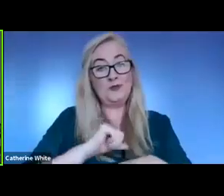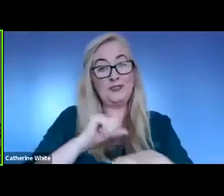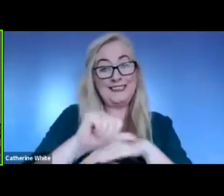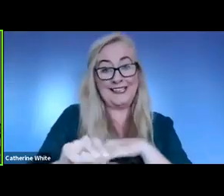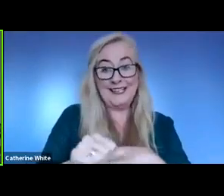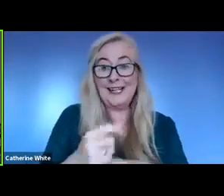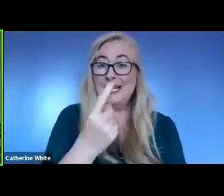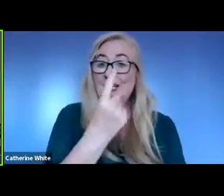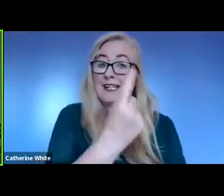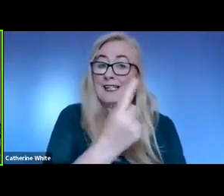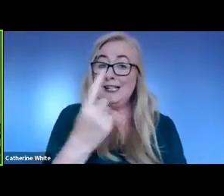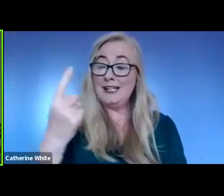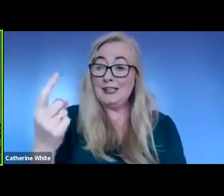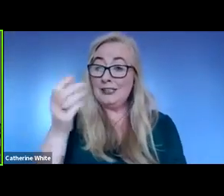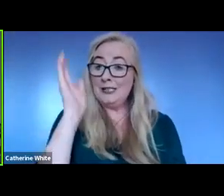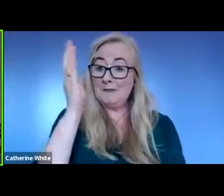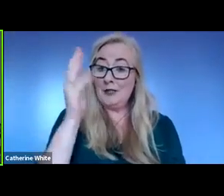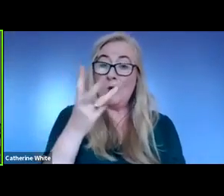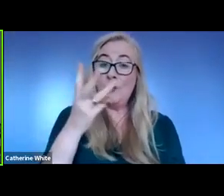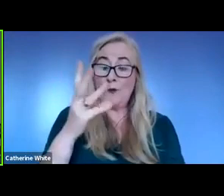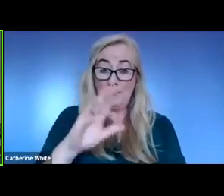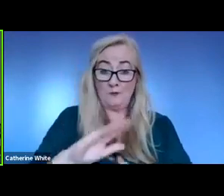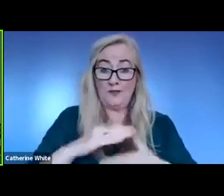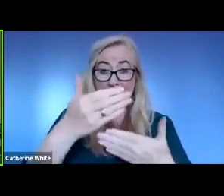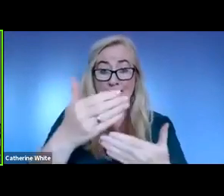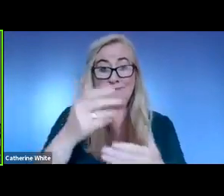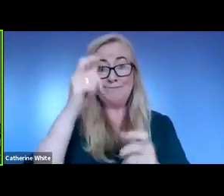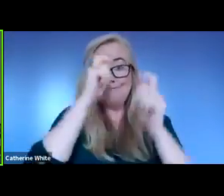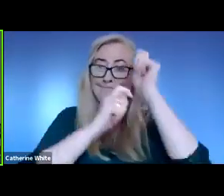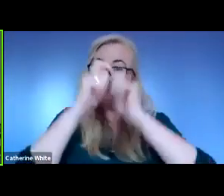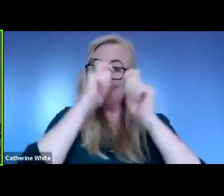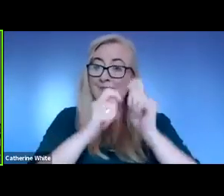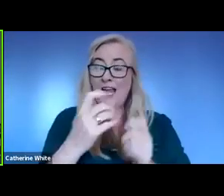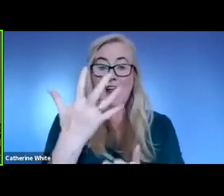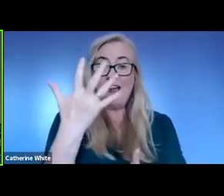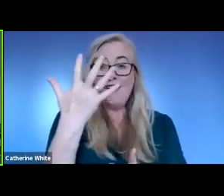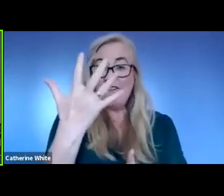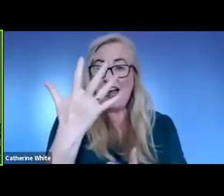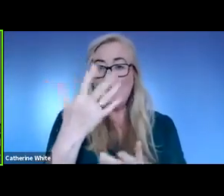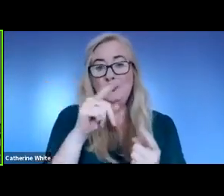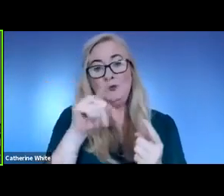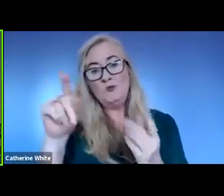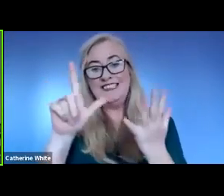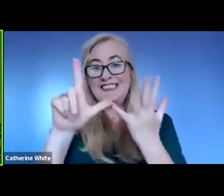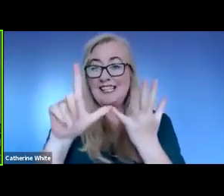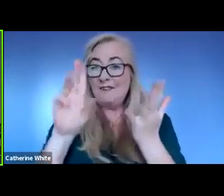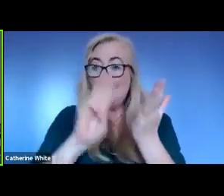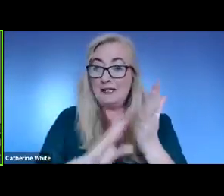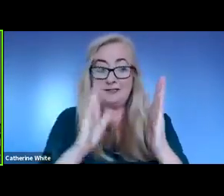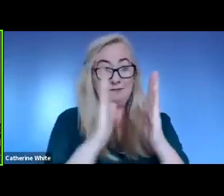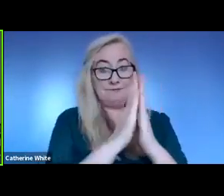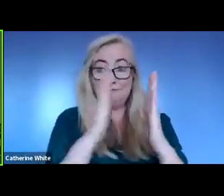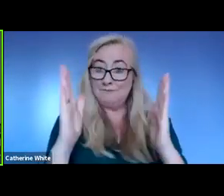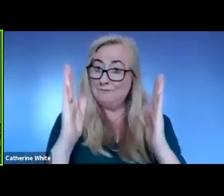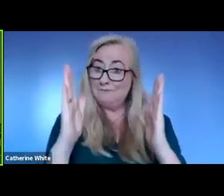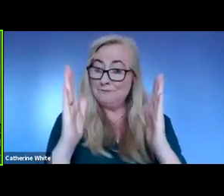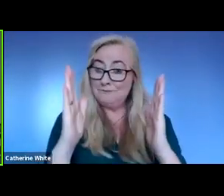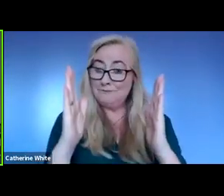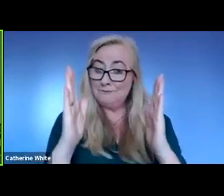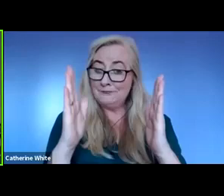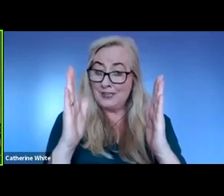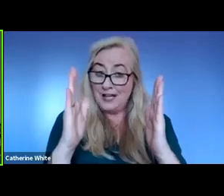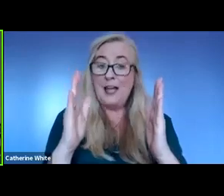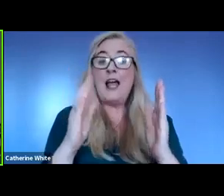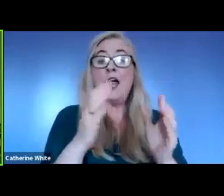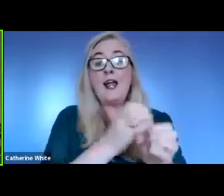Each speaker will present their thoughts in a 5 to 7 minute statement. And when statements